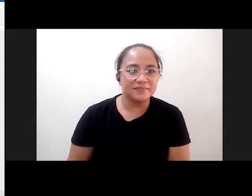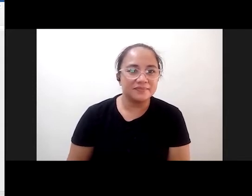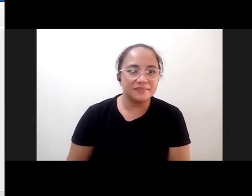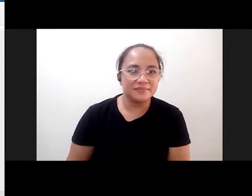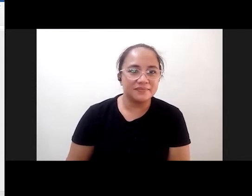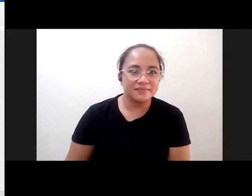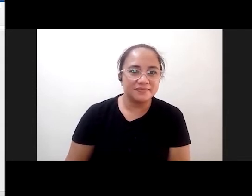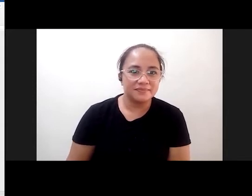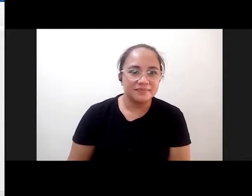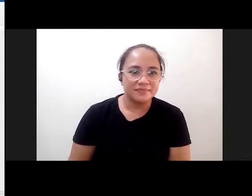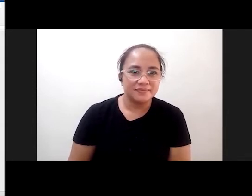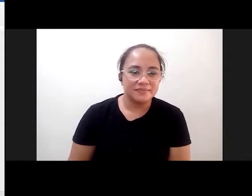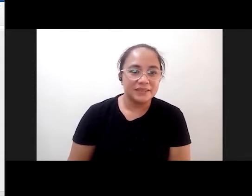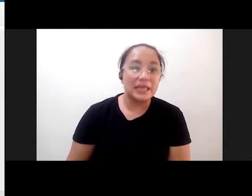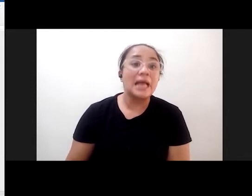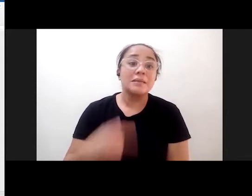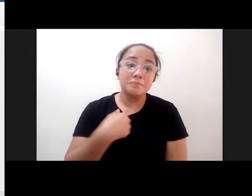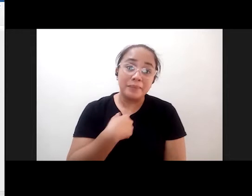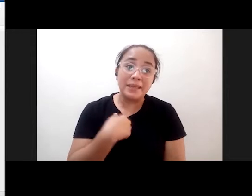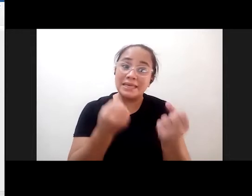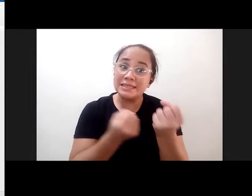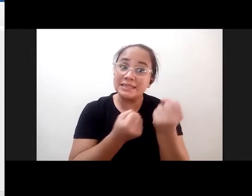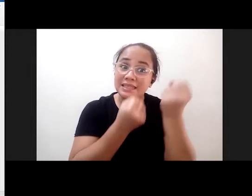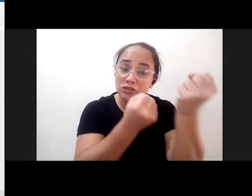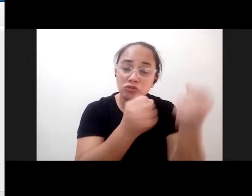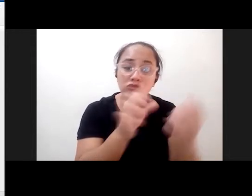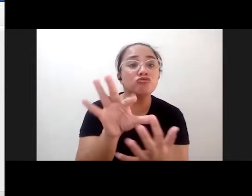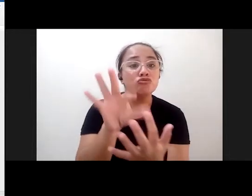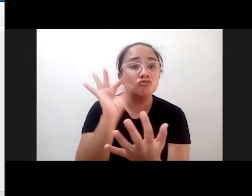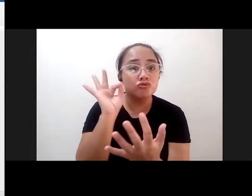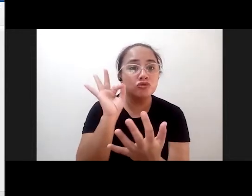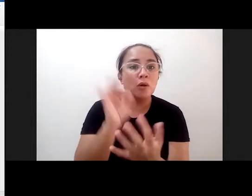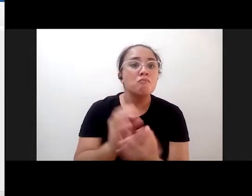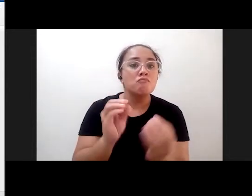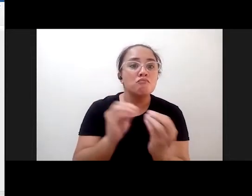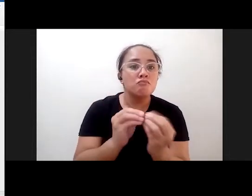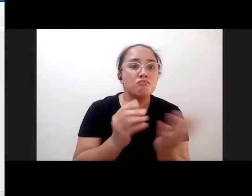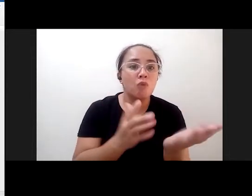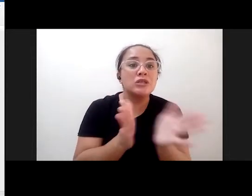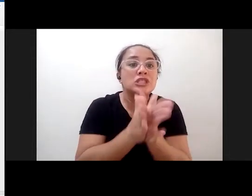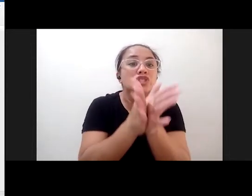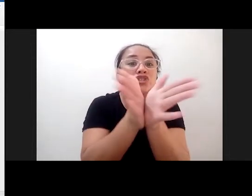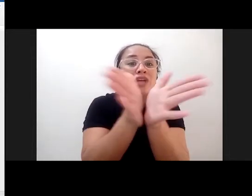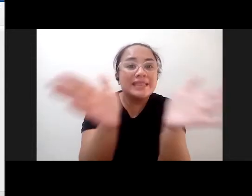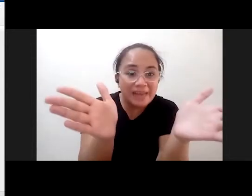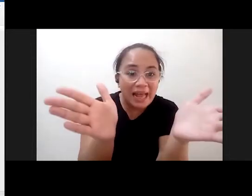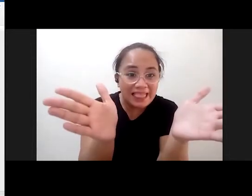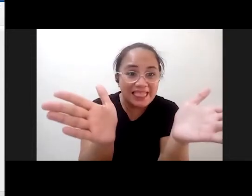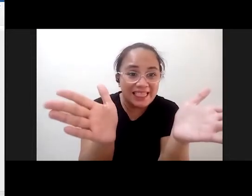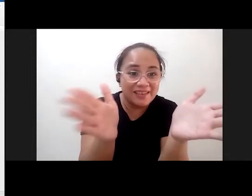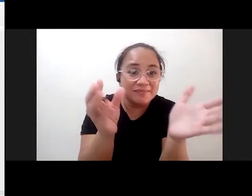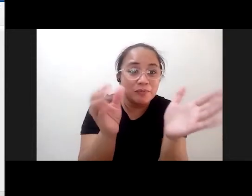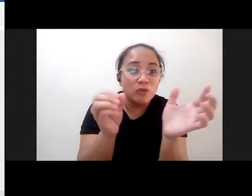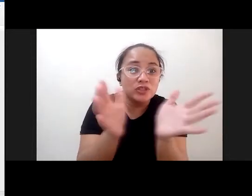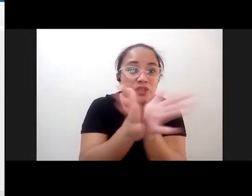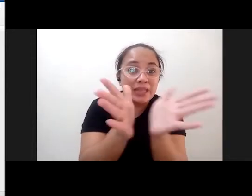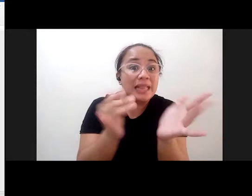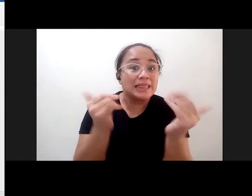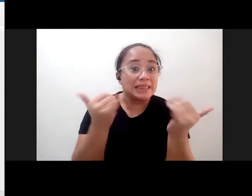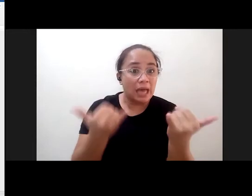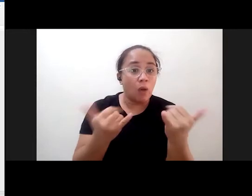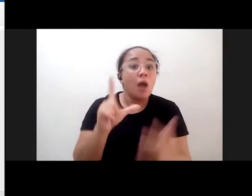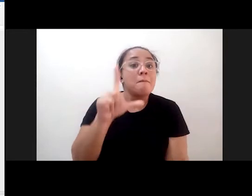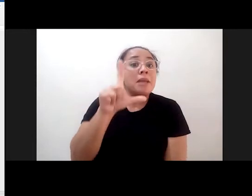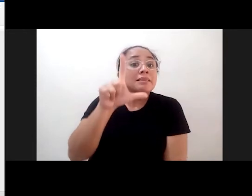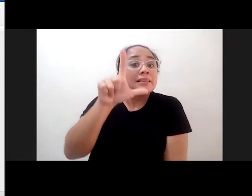So I'm suggesting that you choose the more general form for now, and then later we